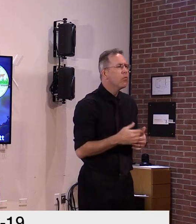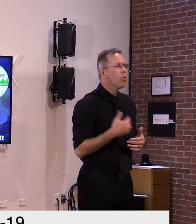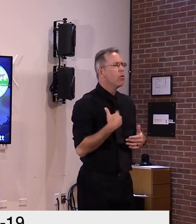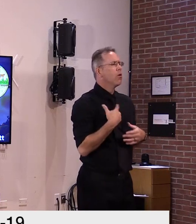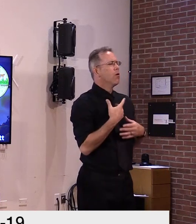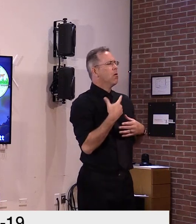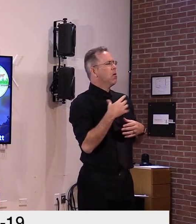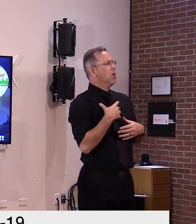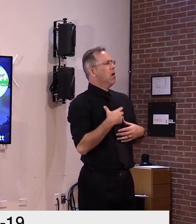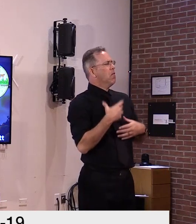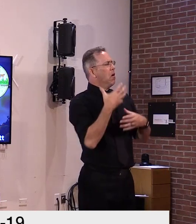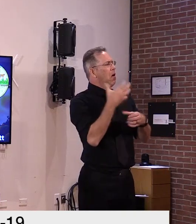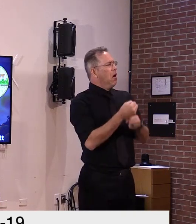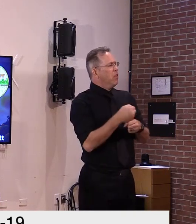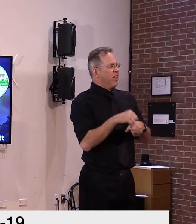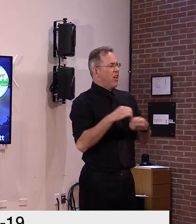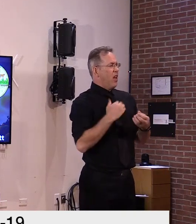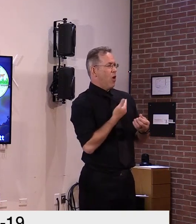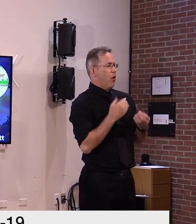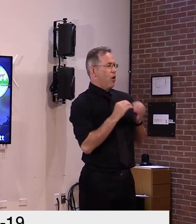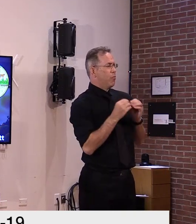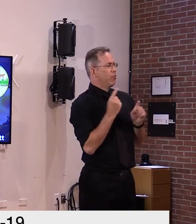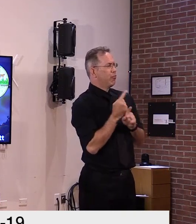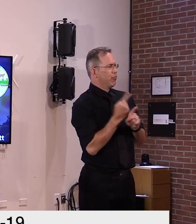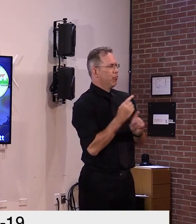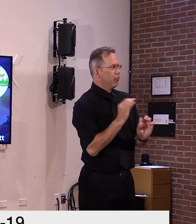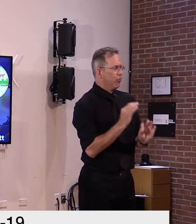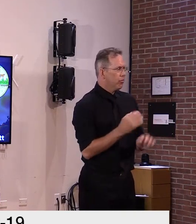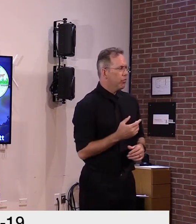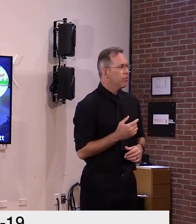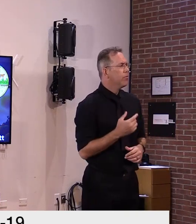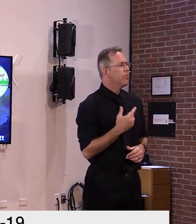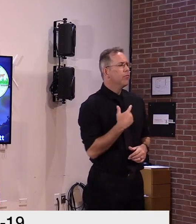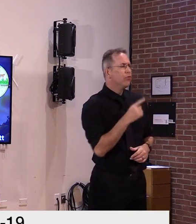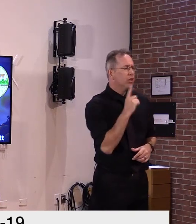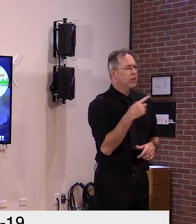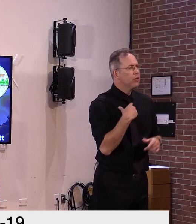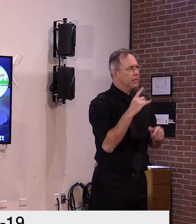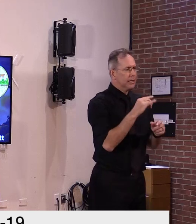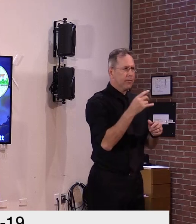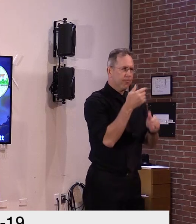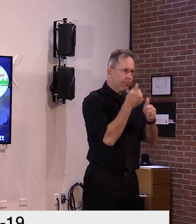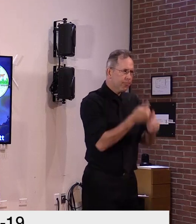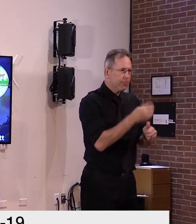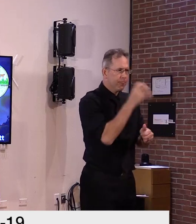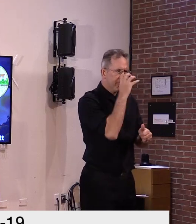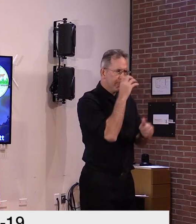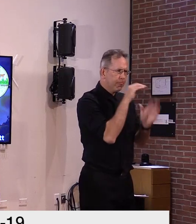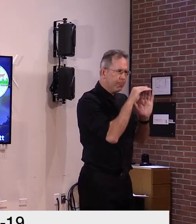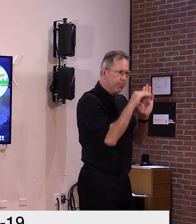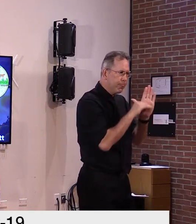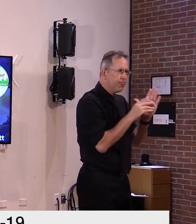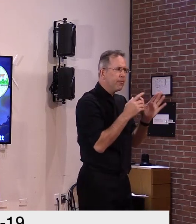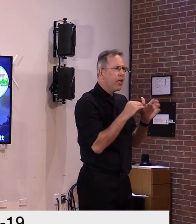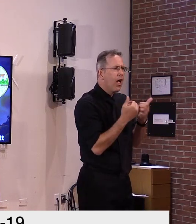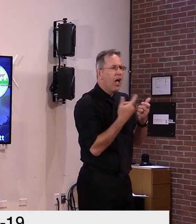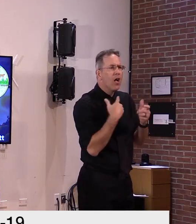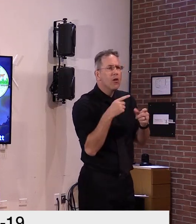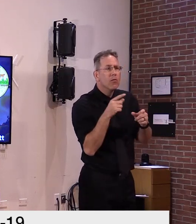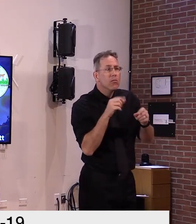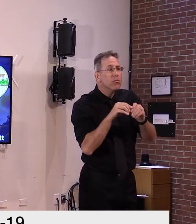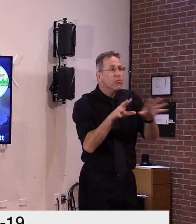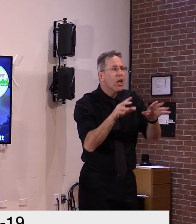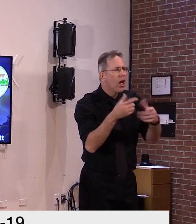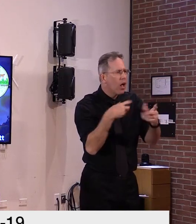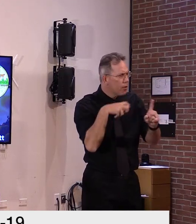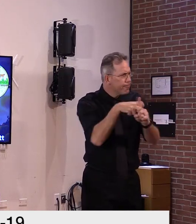numbers, and we've actually taken great pains to cast a wide net and make sure that even if